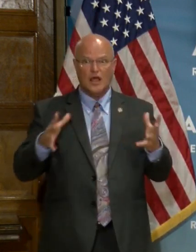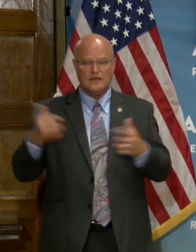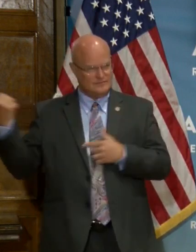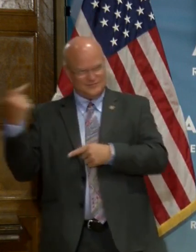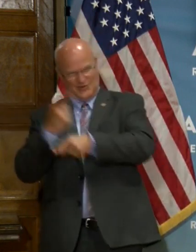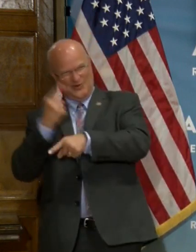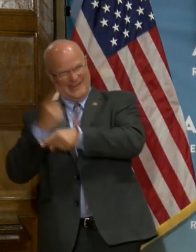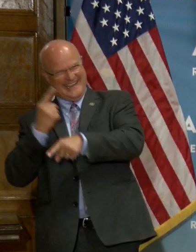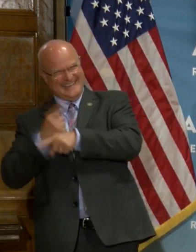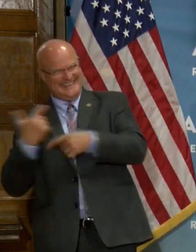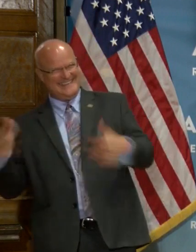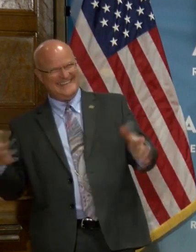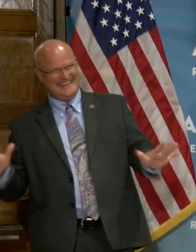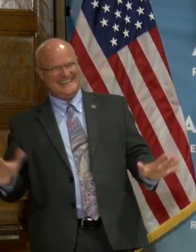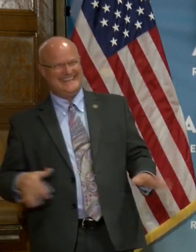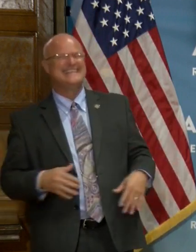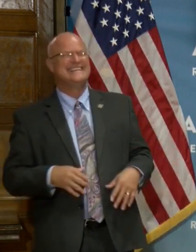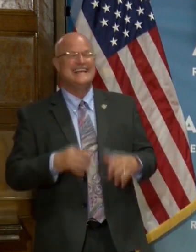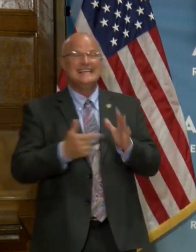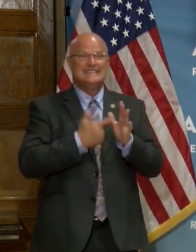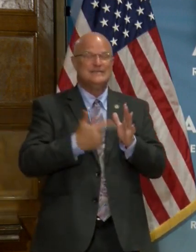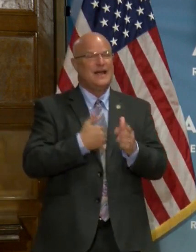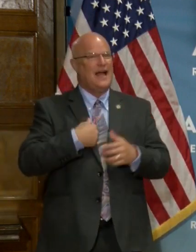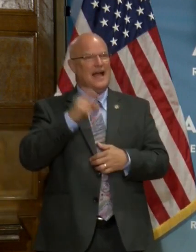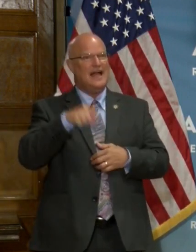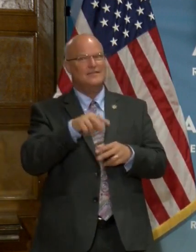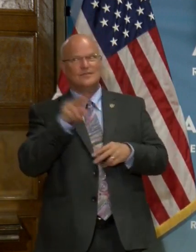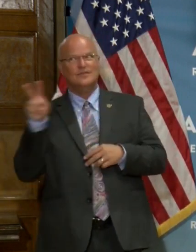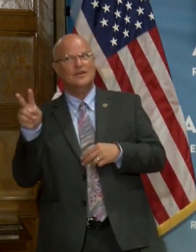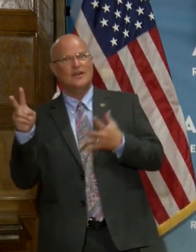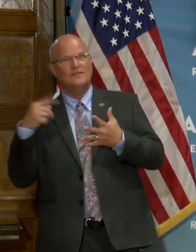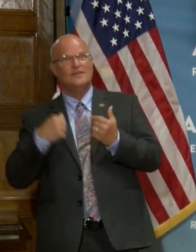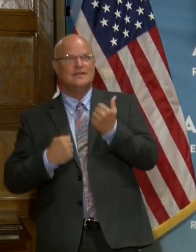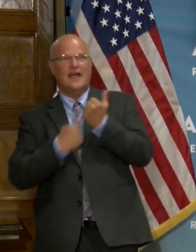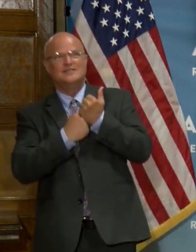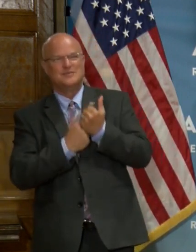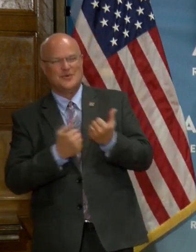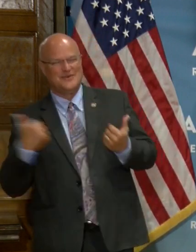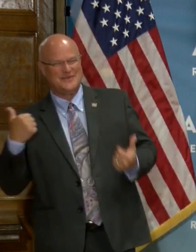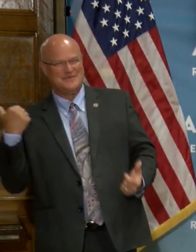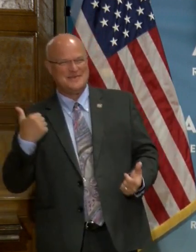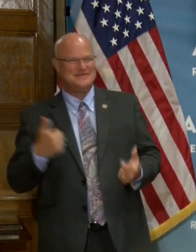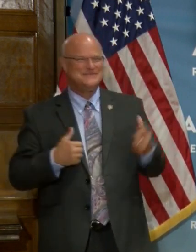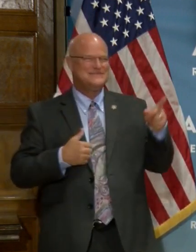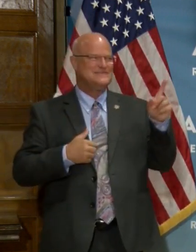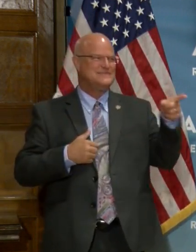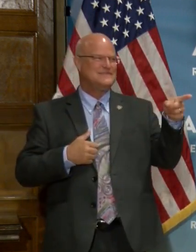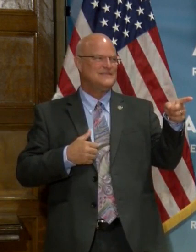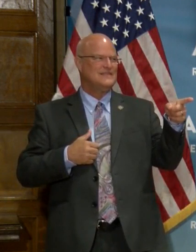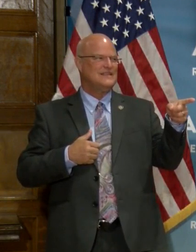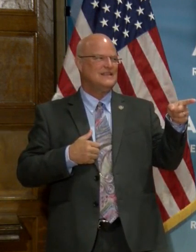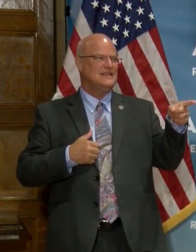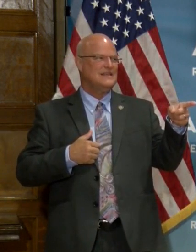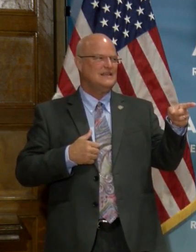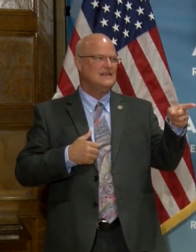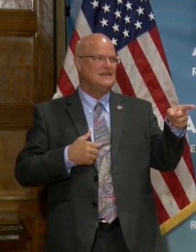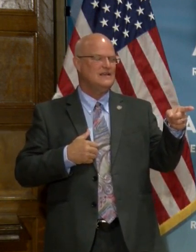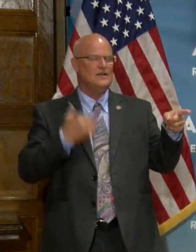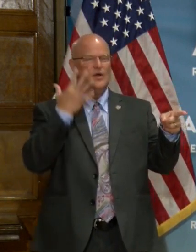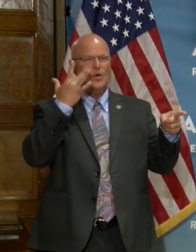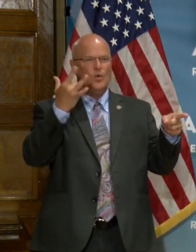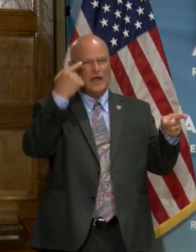that's correct. Sometimes I just have to look over there for affirmation. Yes. Why do you